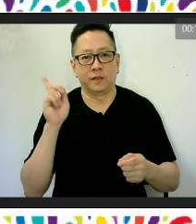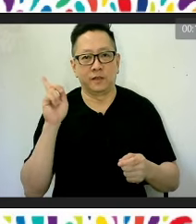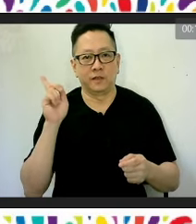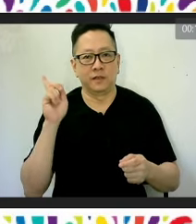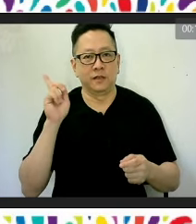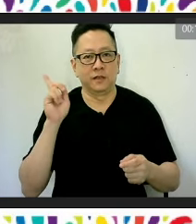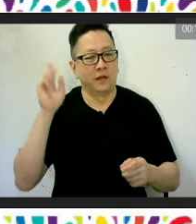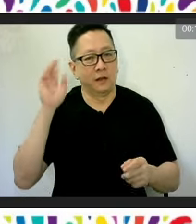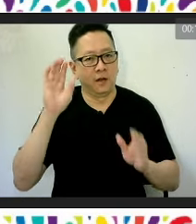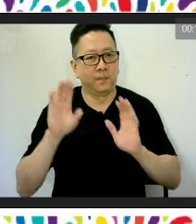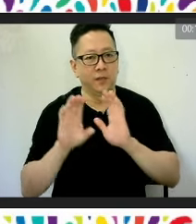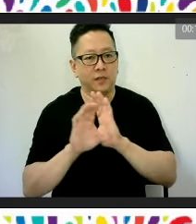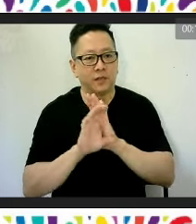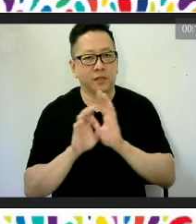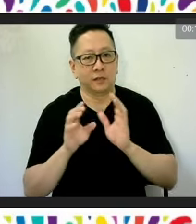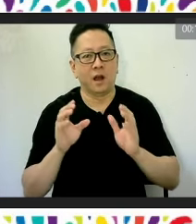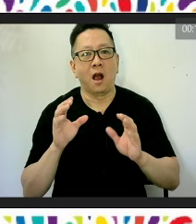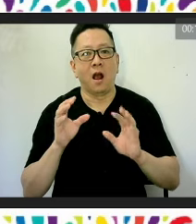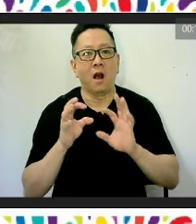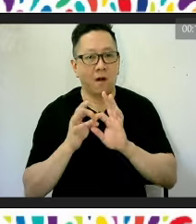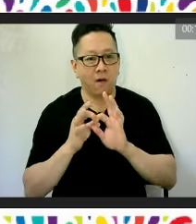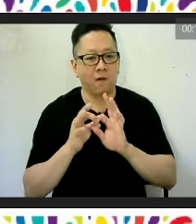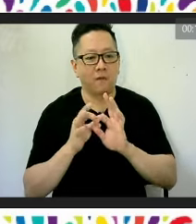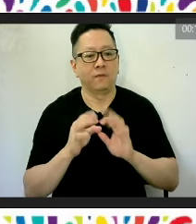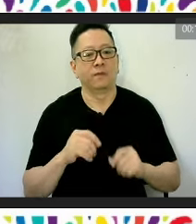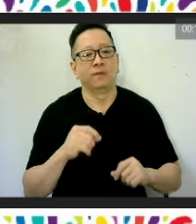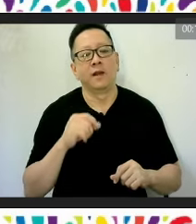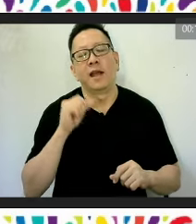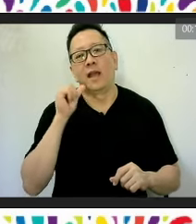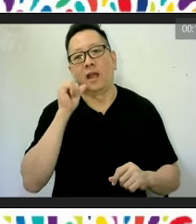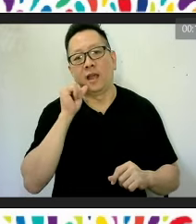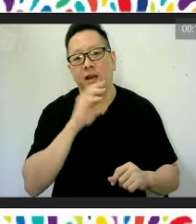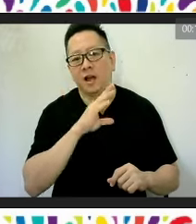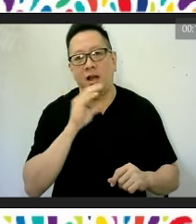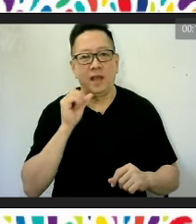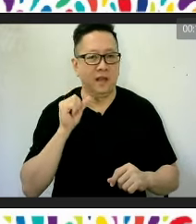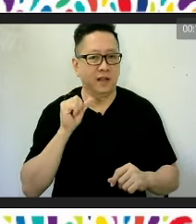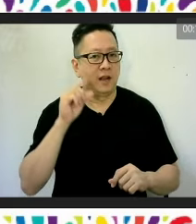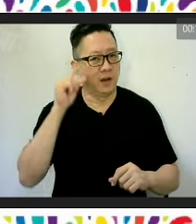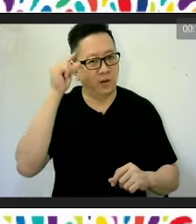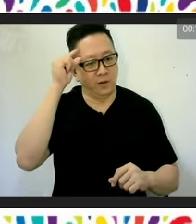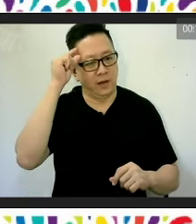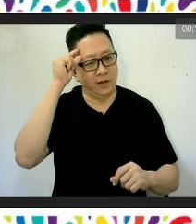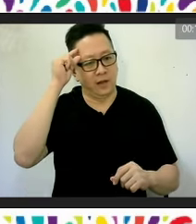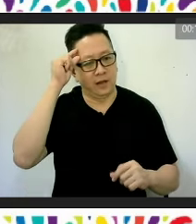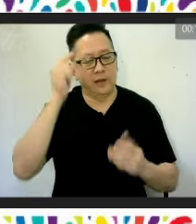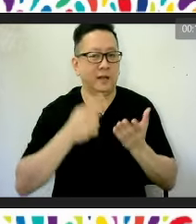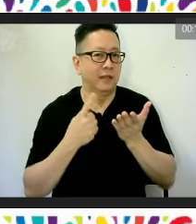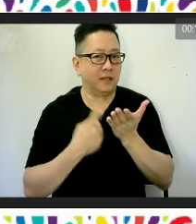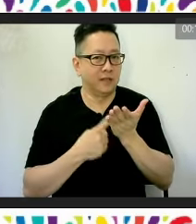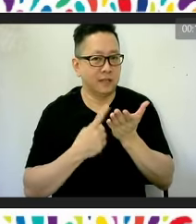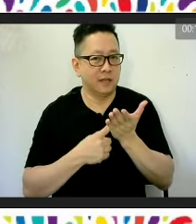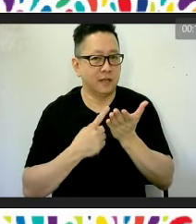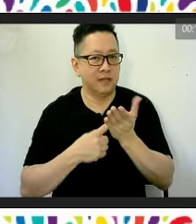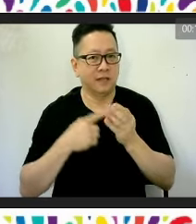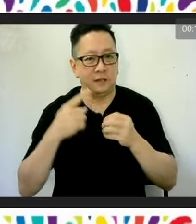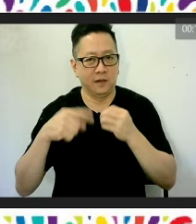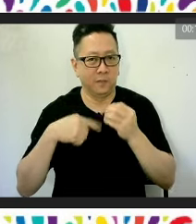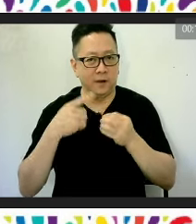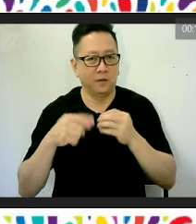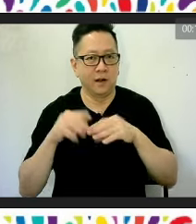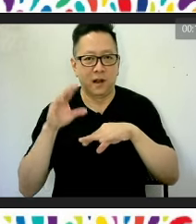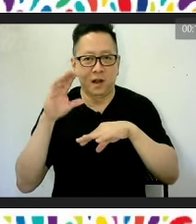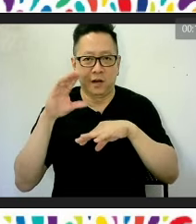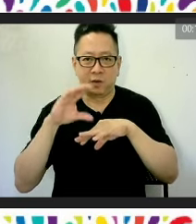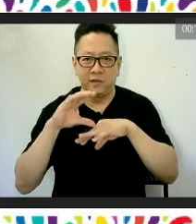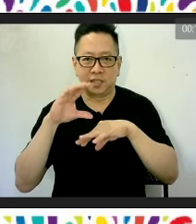You can see a picture of Anna and Gray discussing